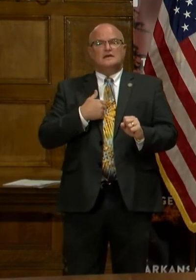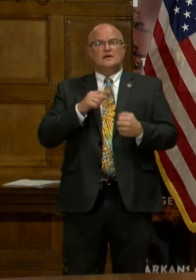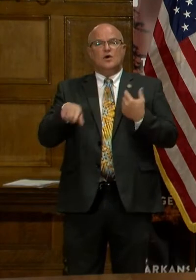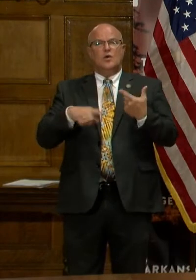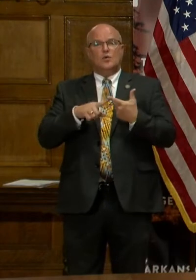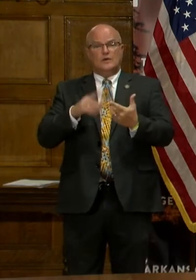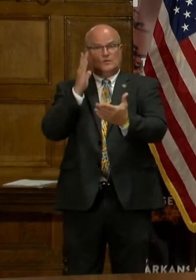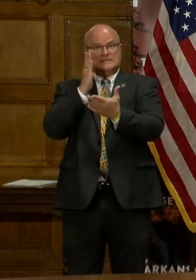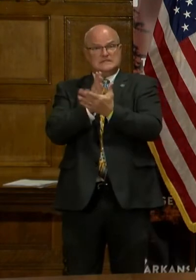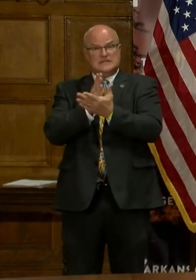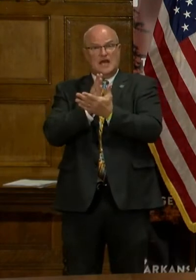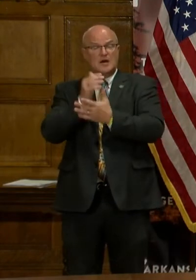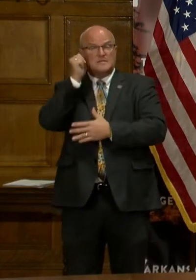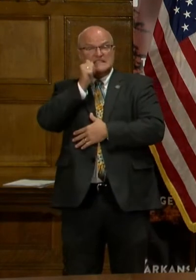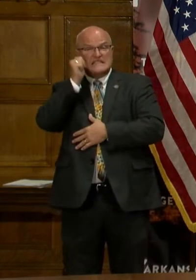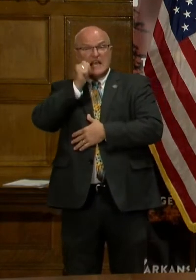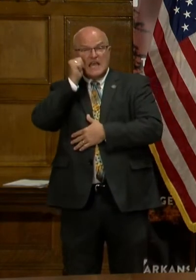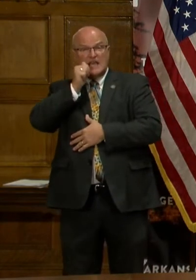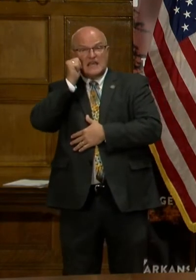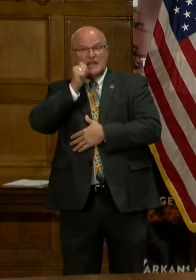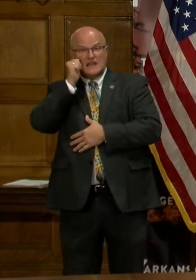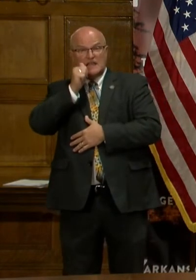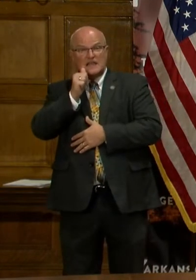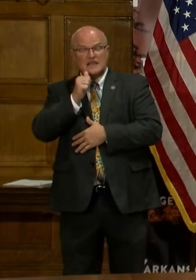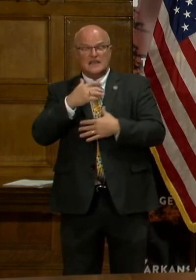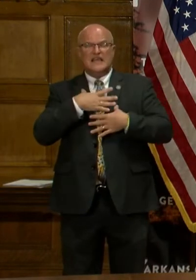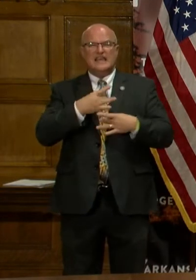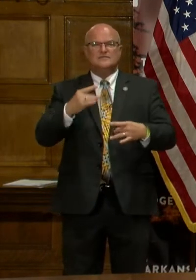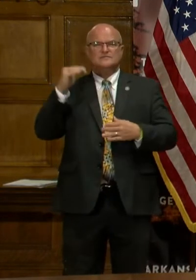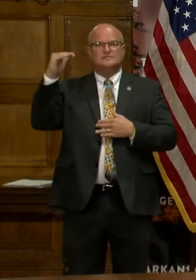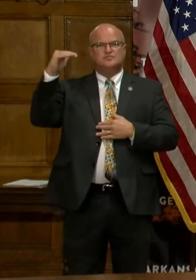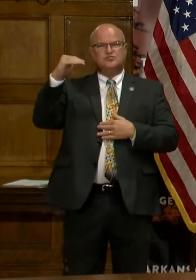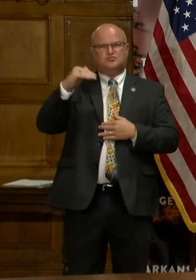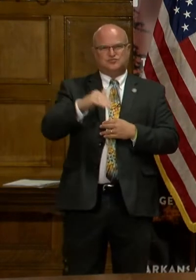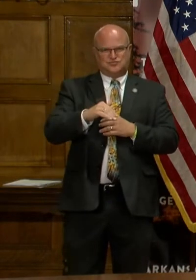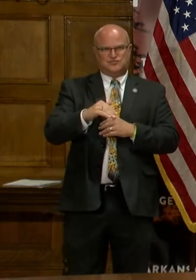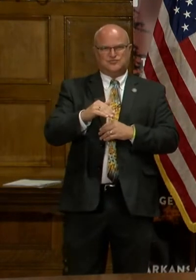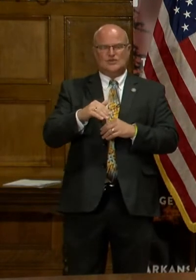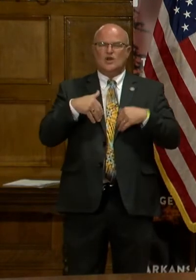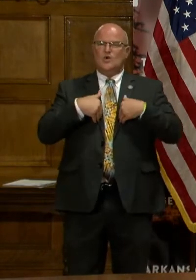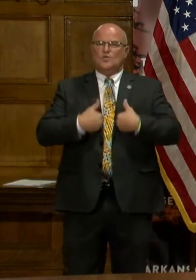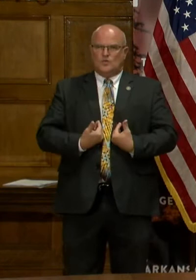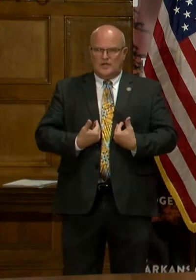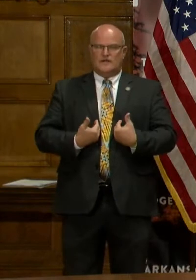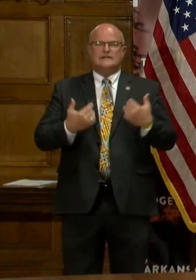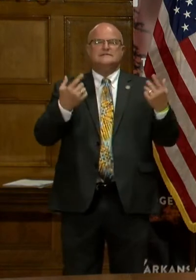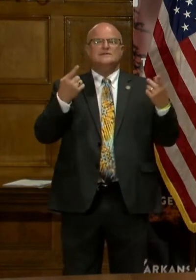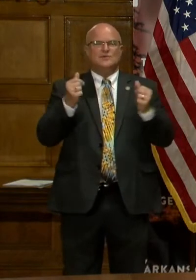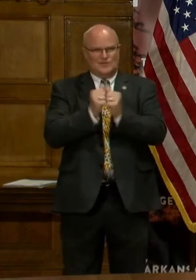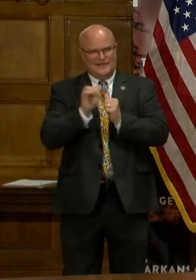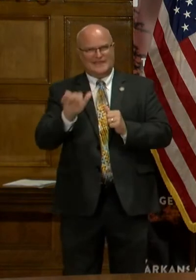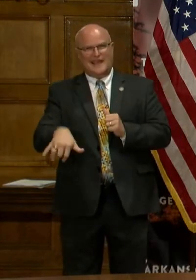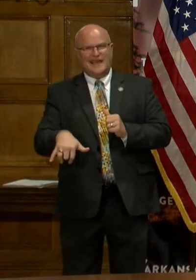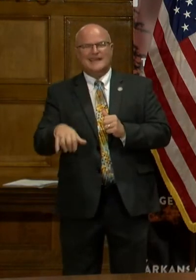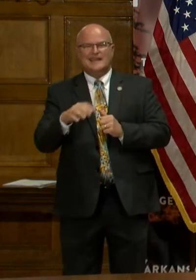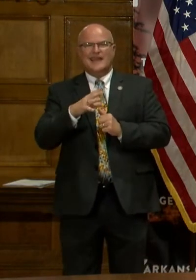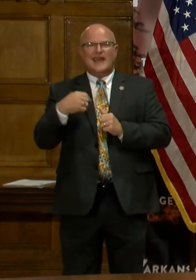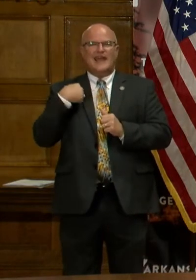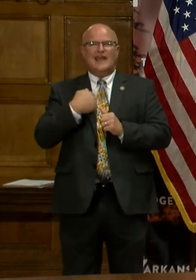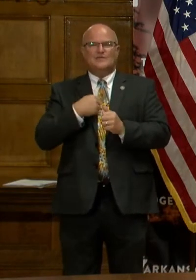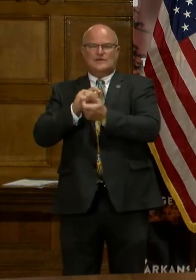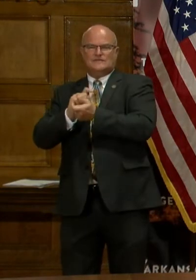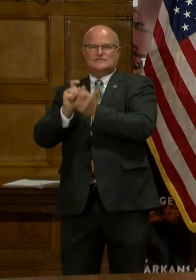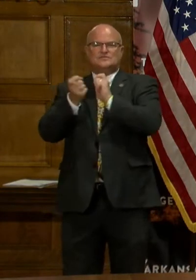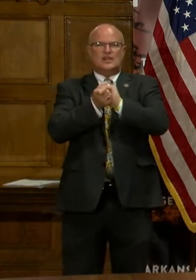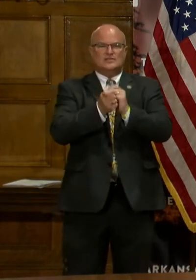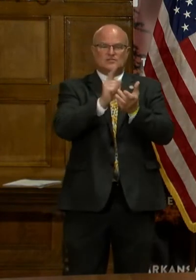Whenever we stopped the daily briefing, the interest was waning. There was a weariness that was going with that, and we've switched